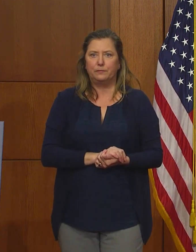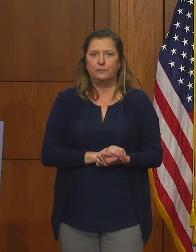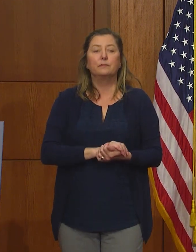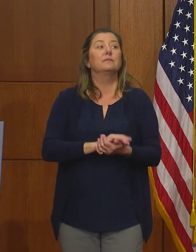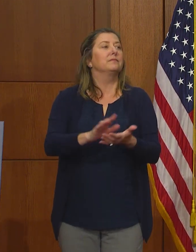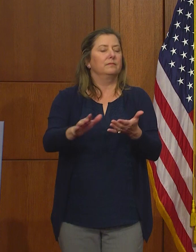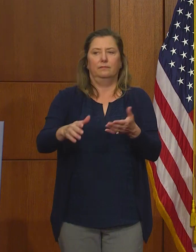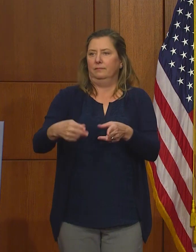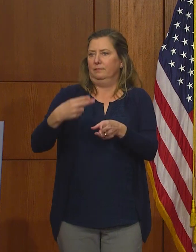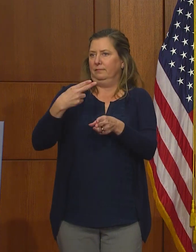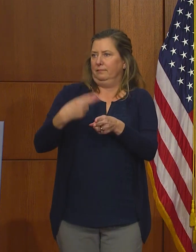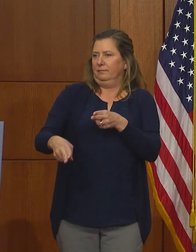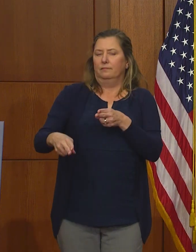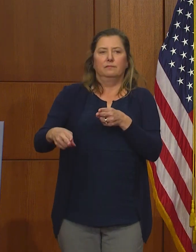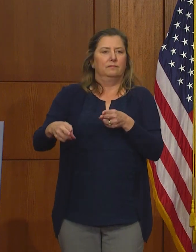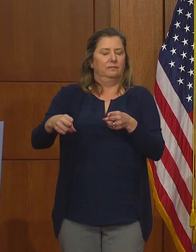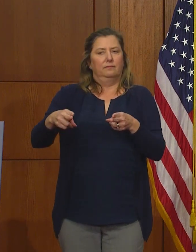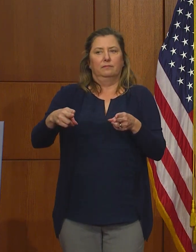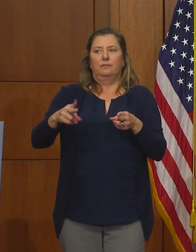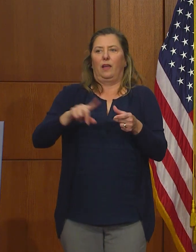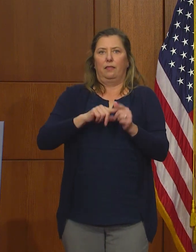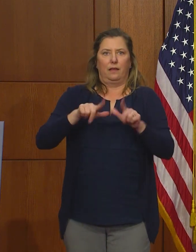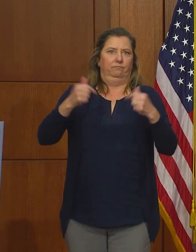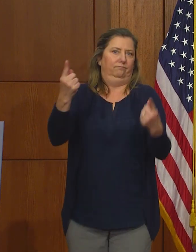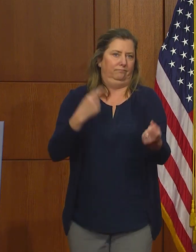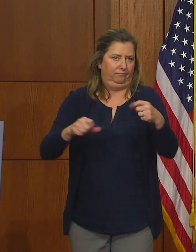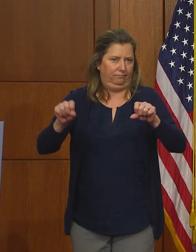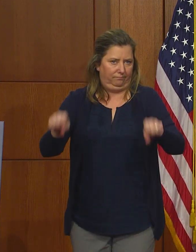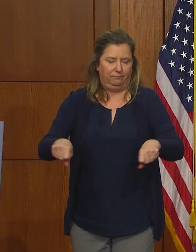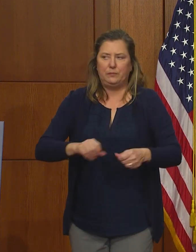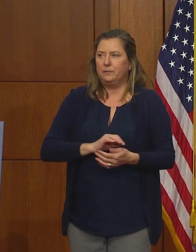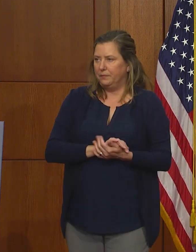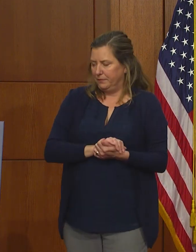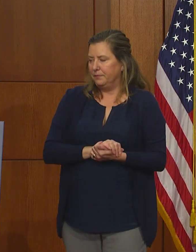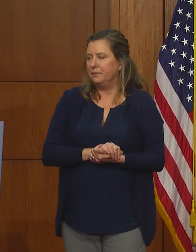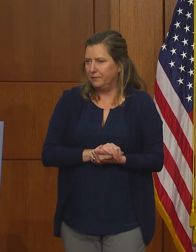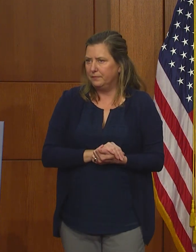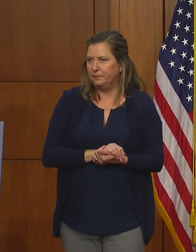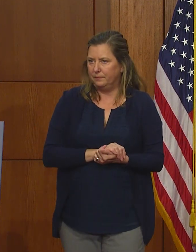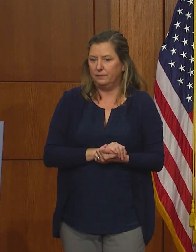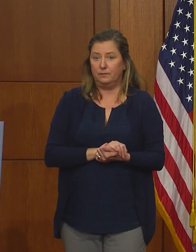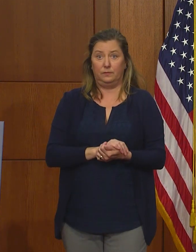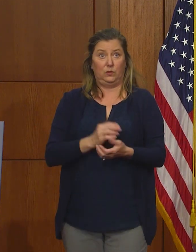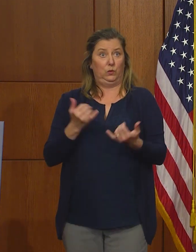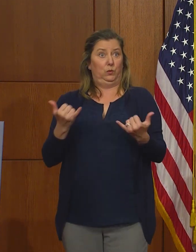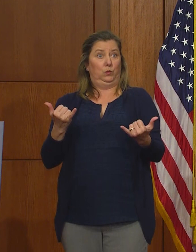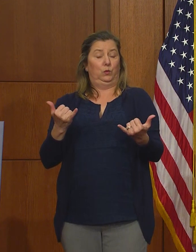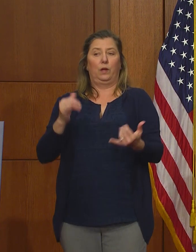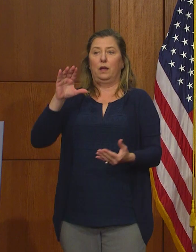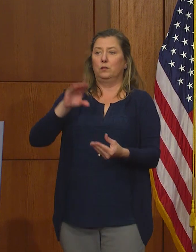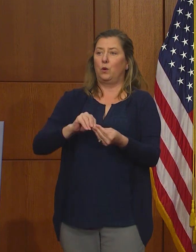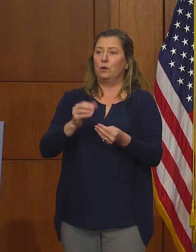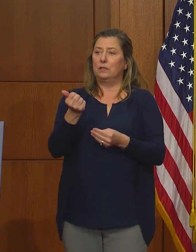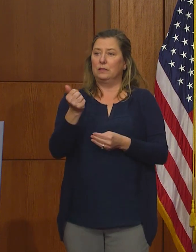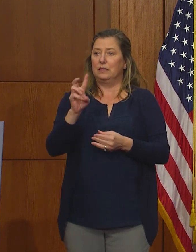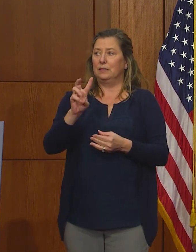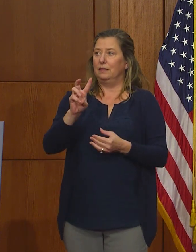I'll be brief so that we can get to the questions. As of today, we now have